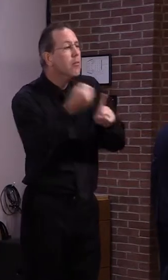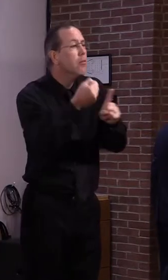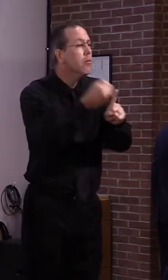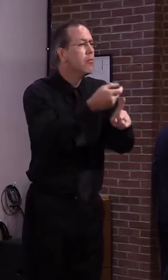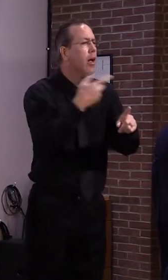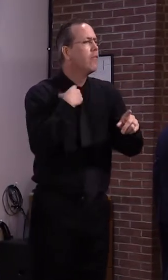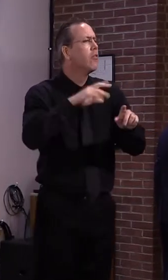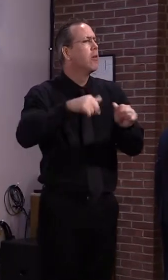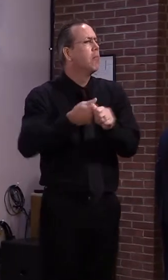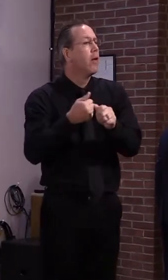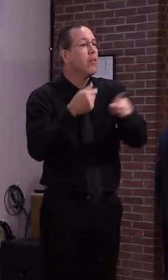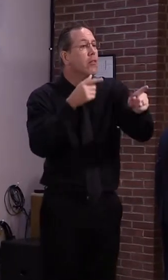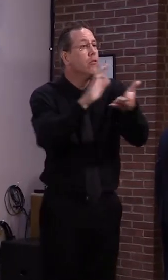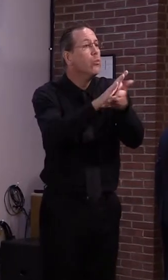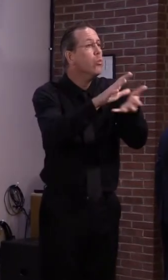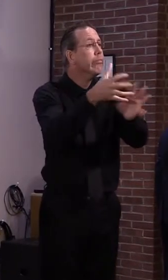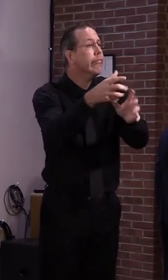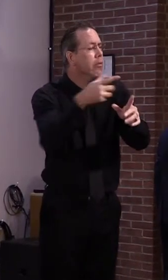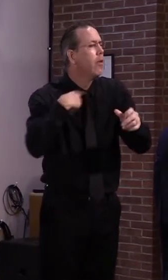will no doubt emerge.